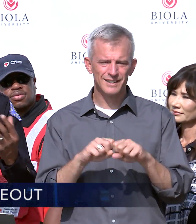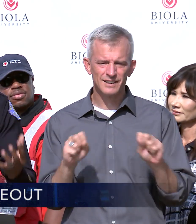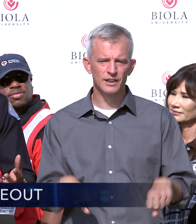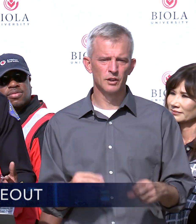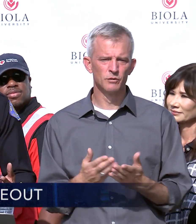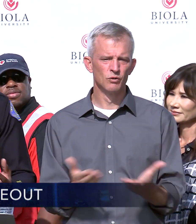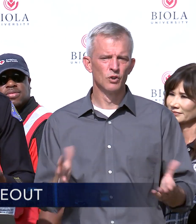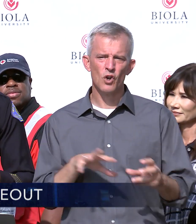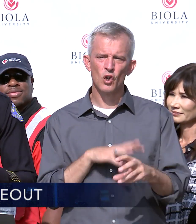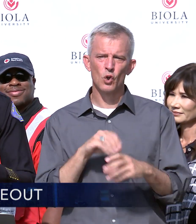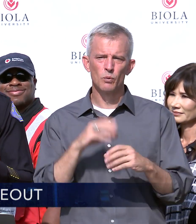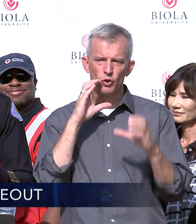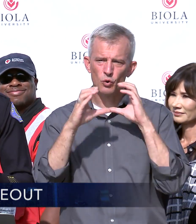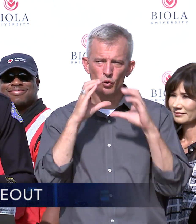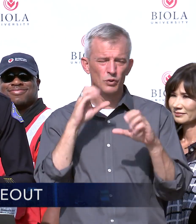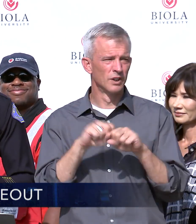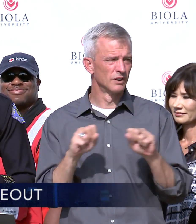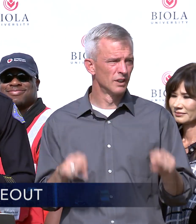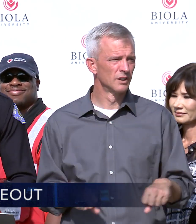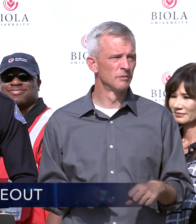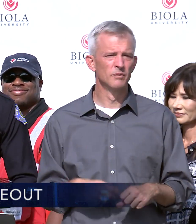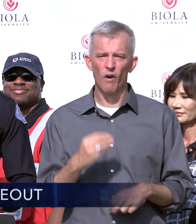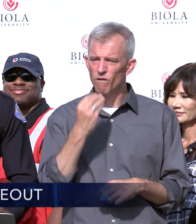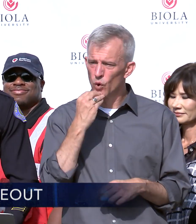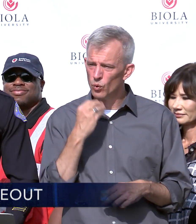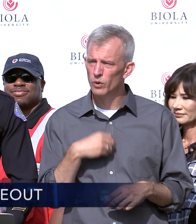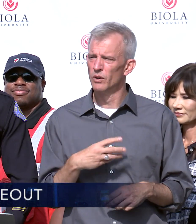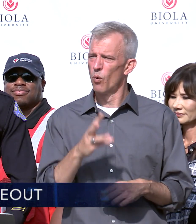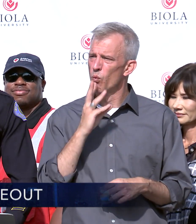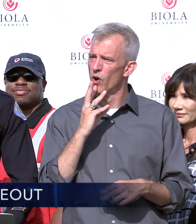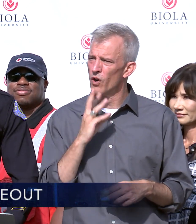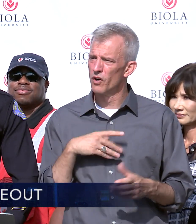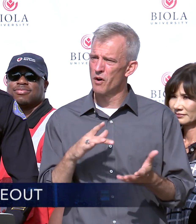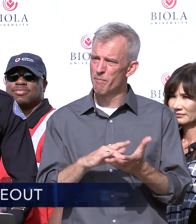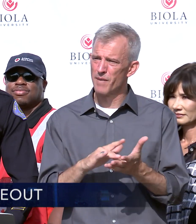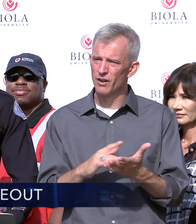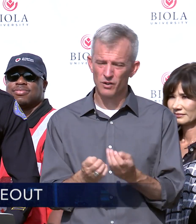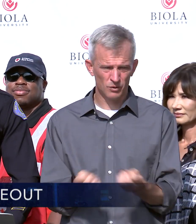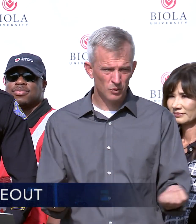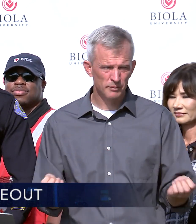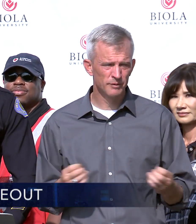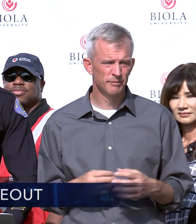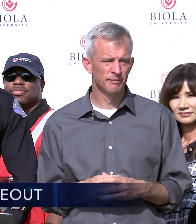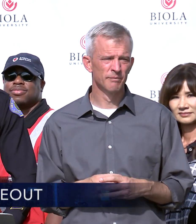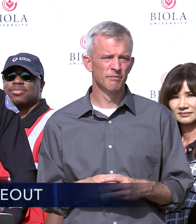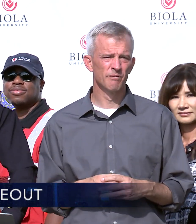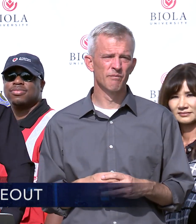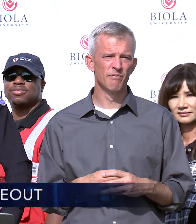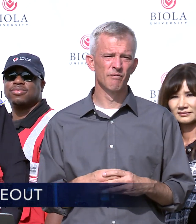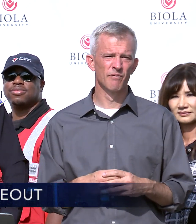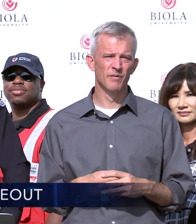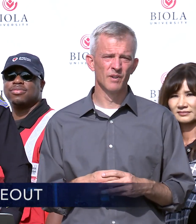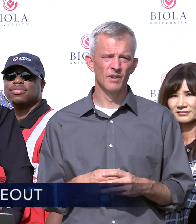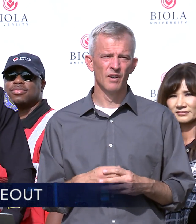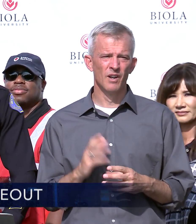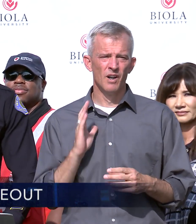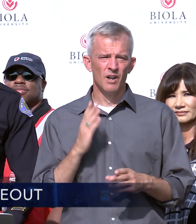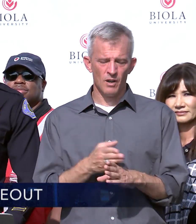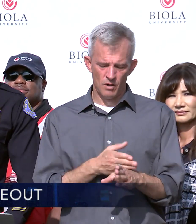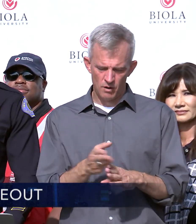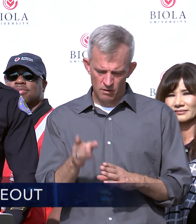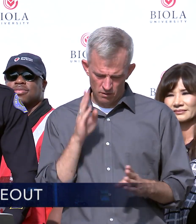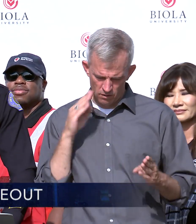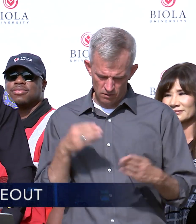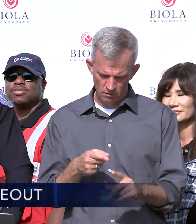including communication systems, food, water, and medical supplies. But our main focus here,